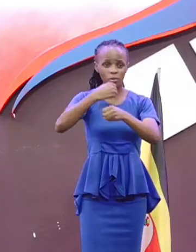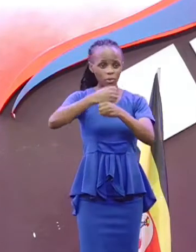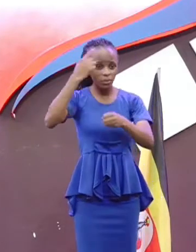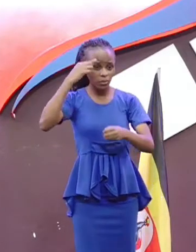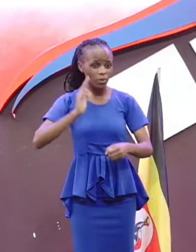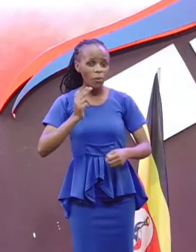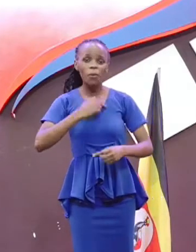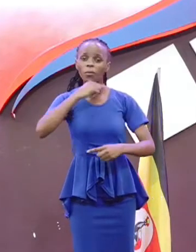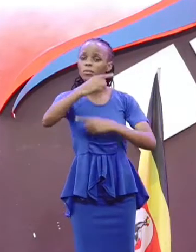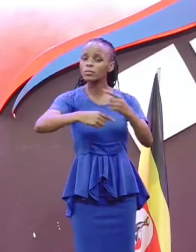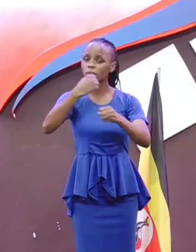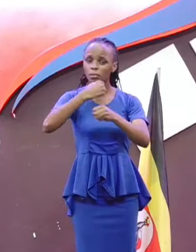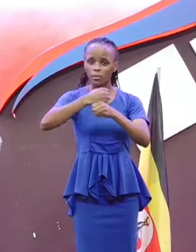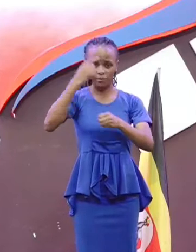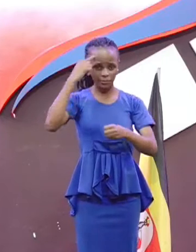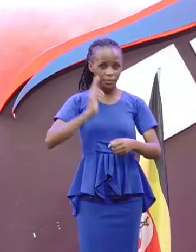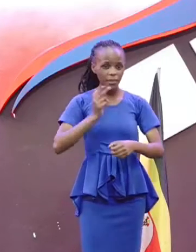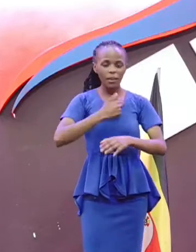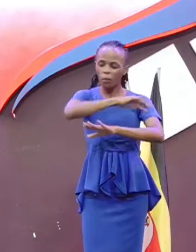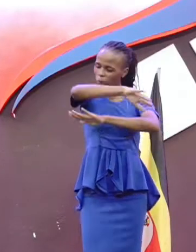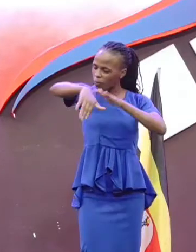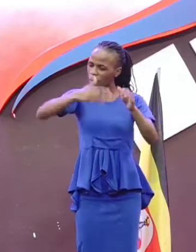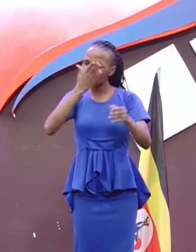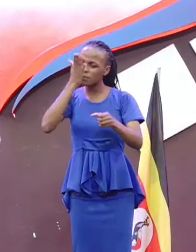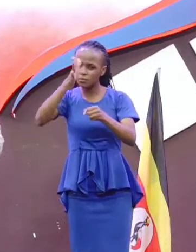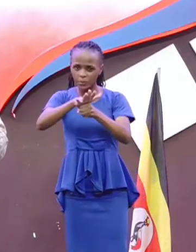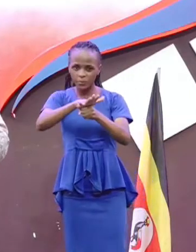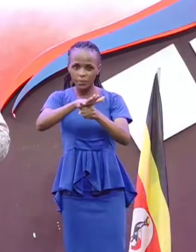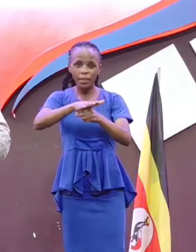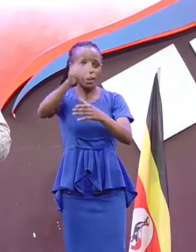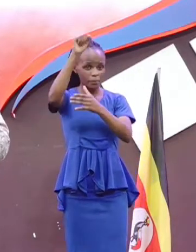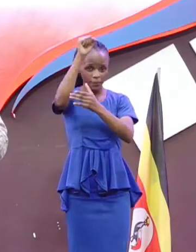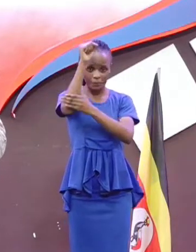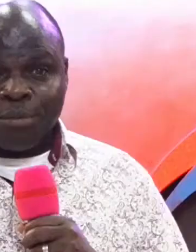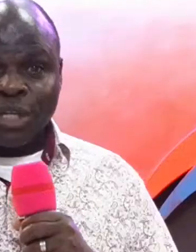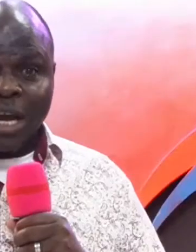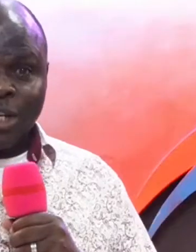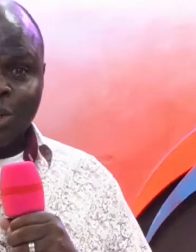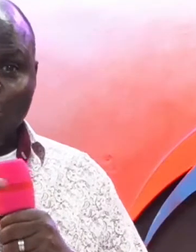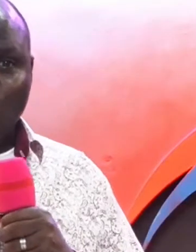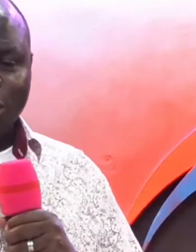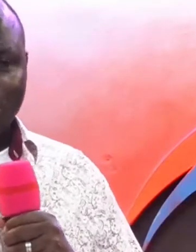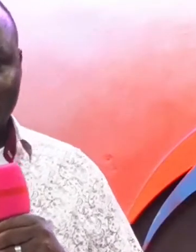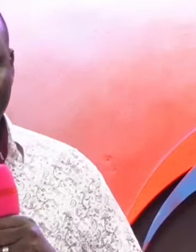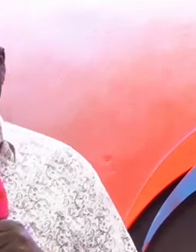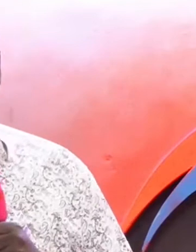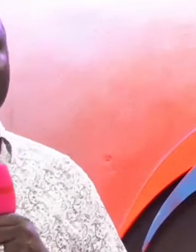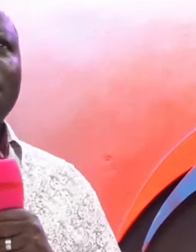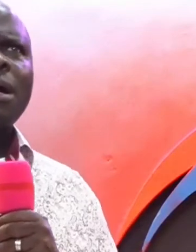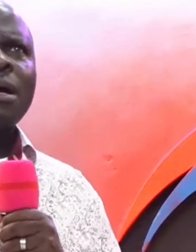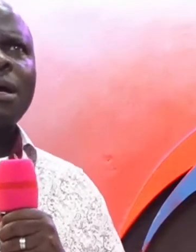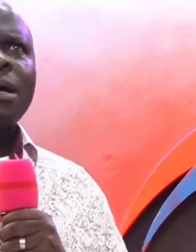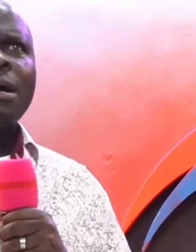us. Kikyatukolera. It still works for us. Buli kisuubizo. Every promise. Ibrahimu. Abraham. Ye mutandisi w'okwolesebwa. Is